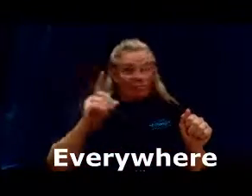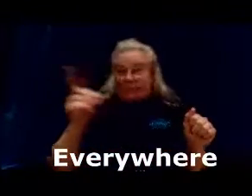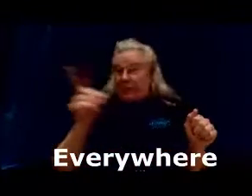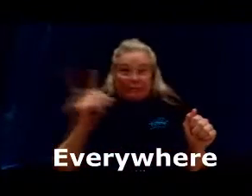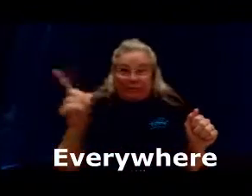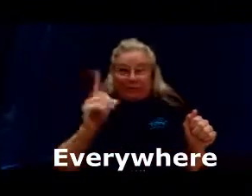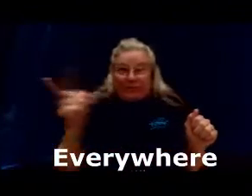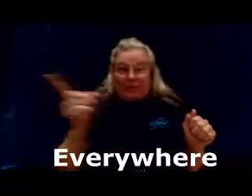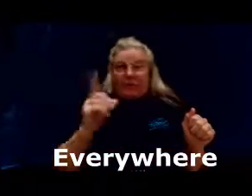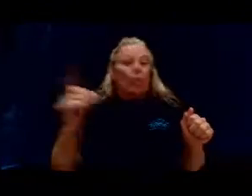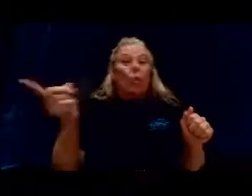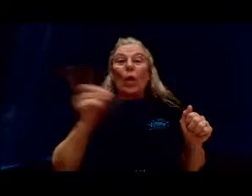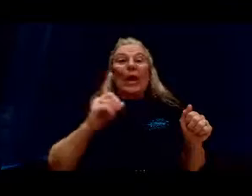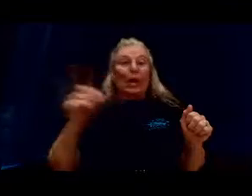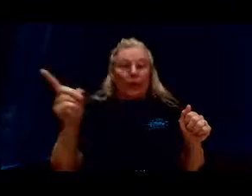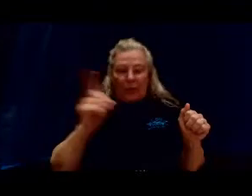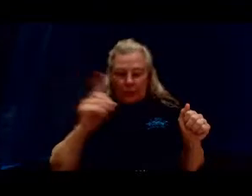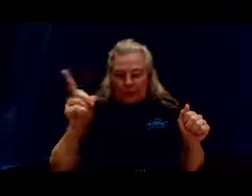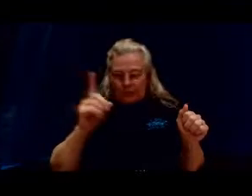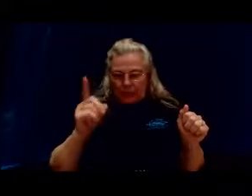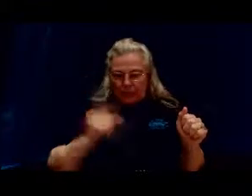Like, I don't know, where.